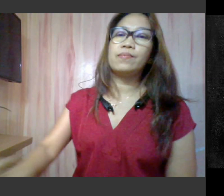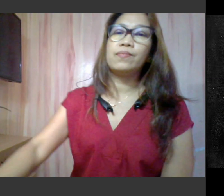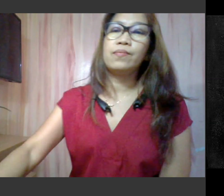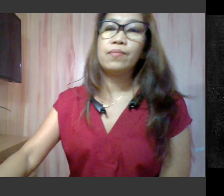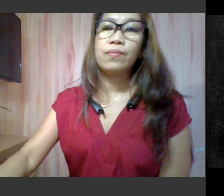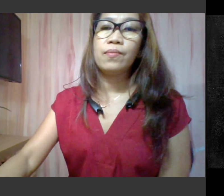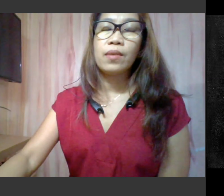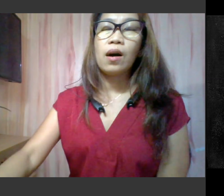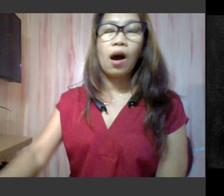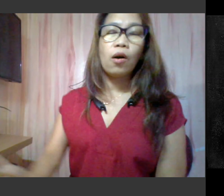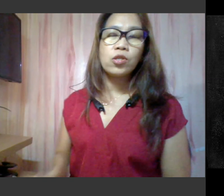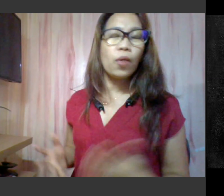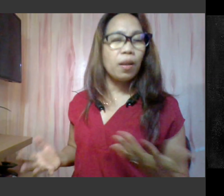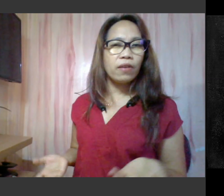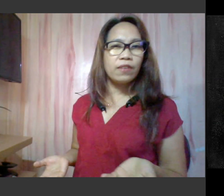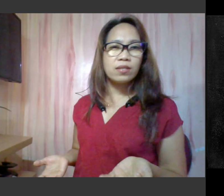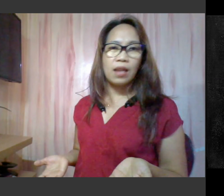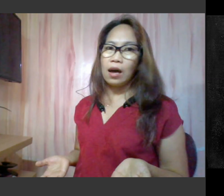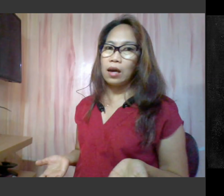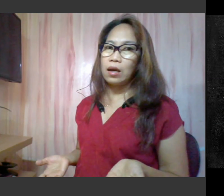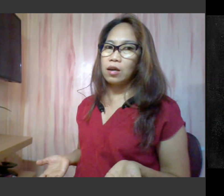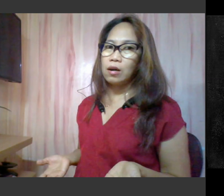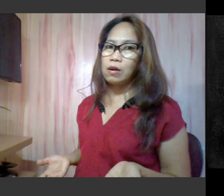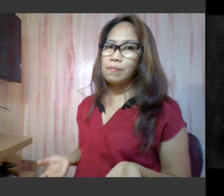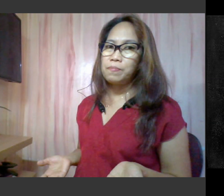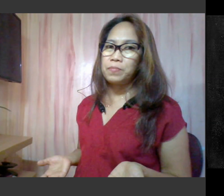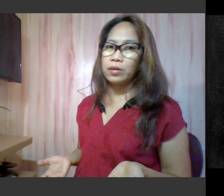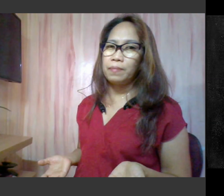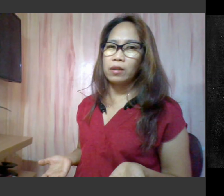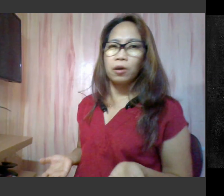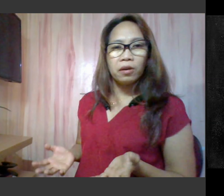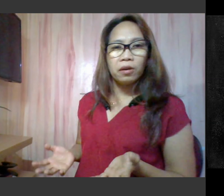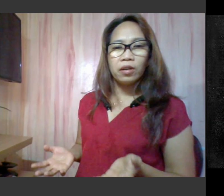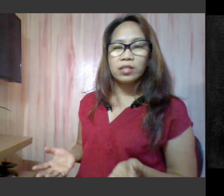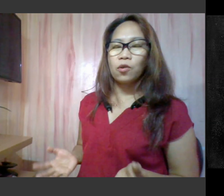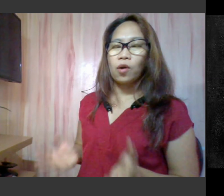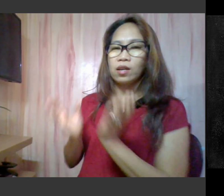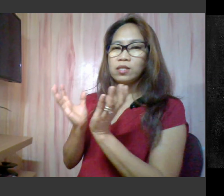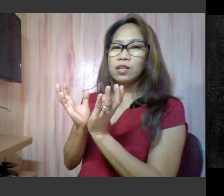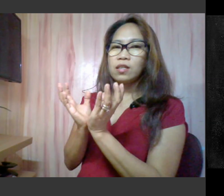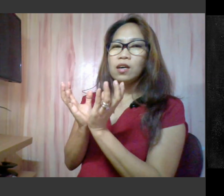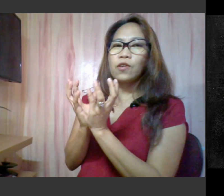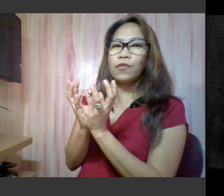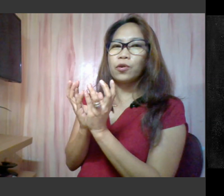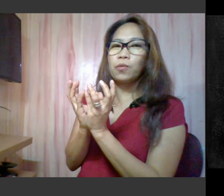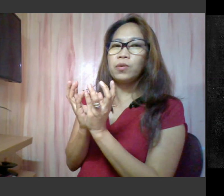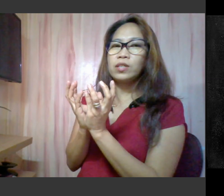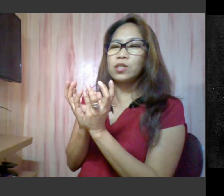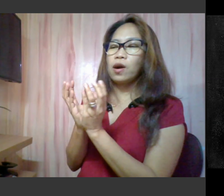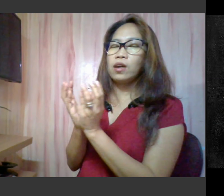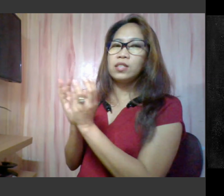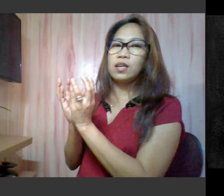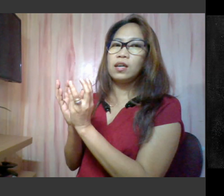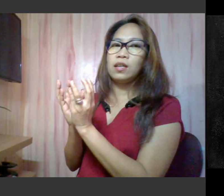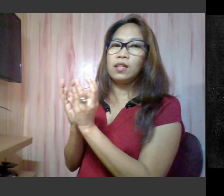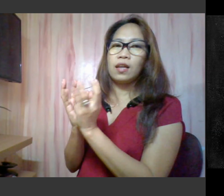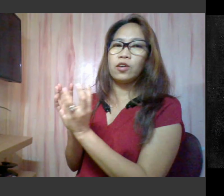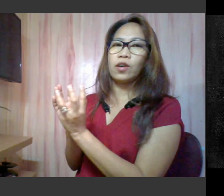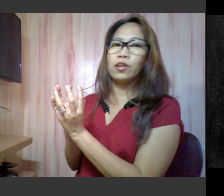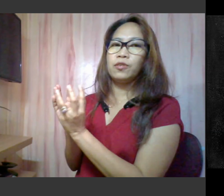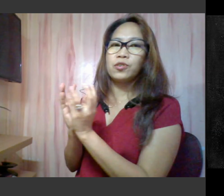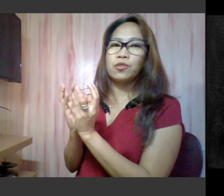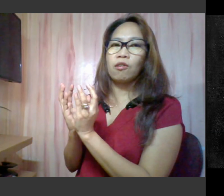quarantine. So what about if it's like community quarantine? So for community